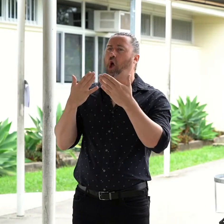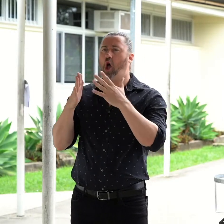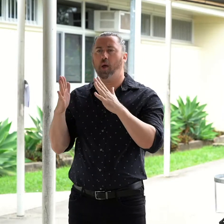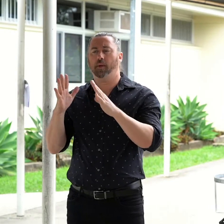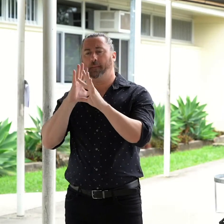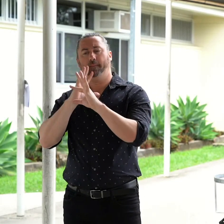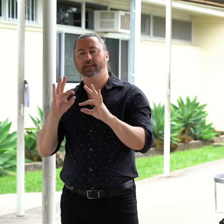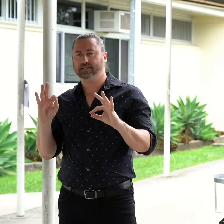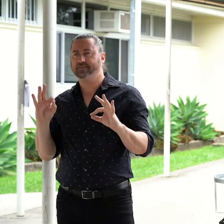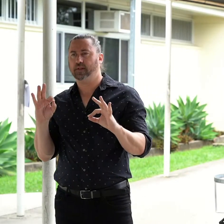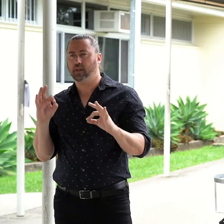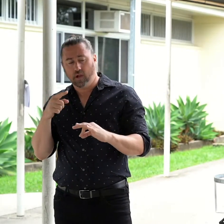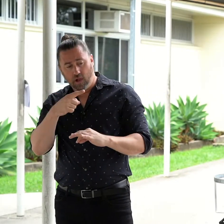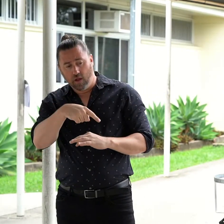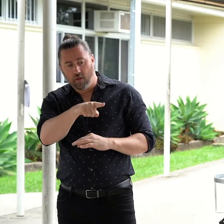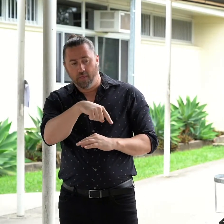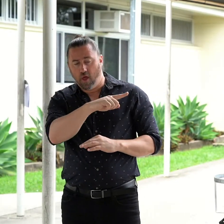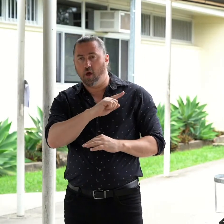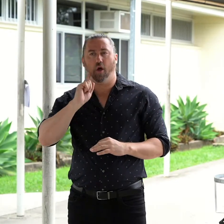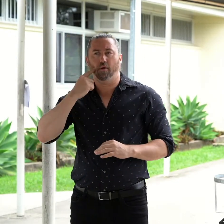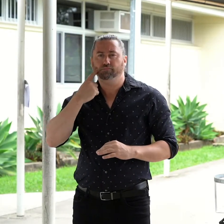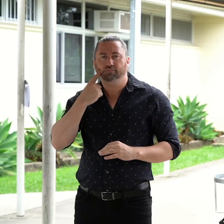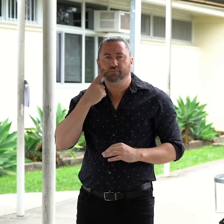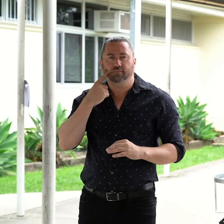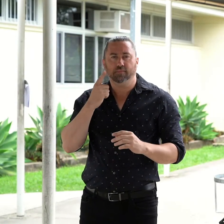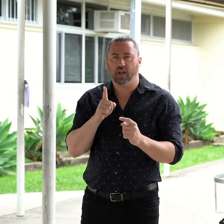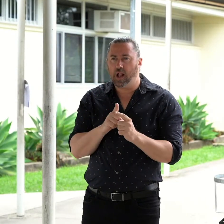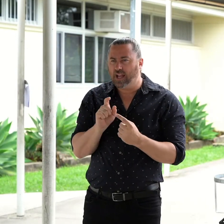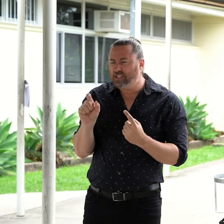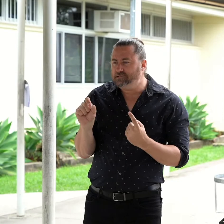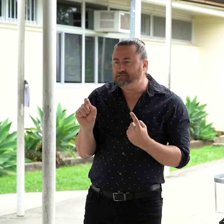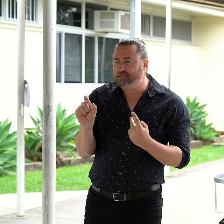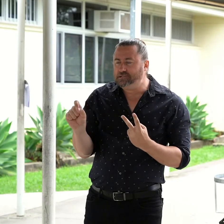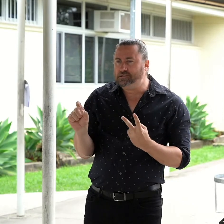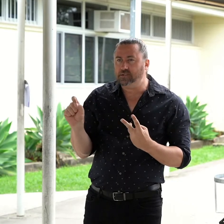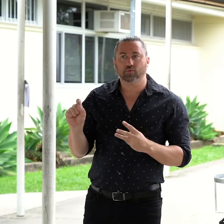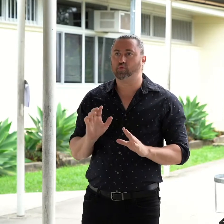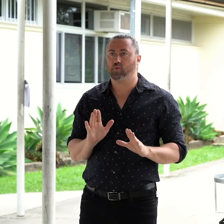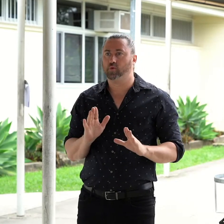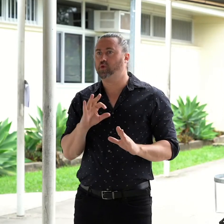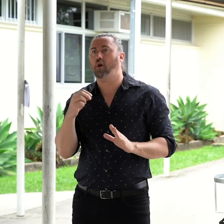to hijack your democratic process don't